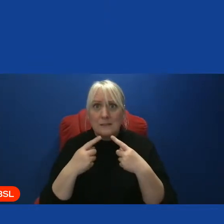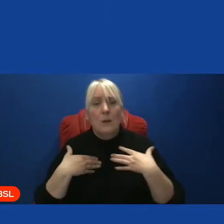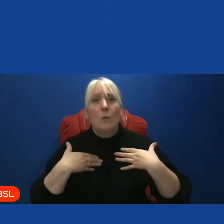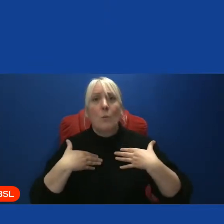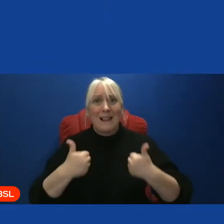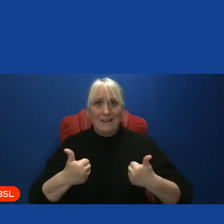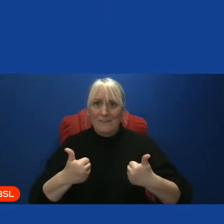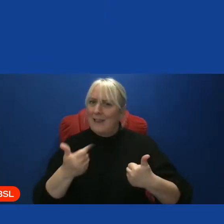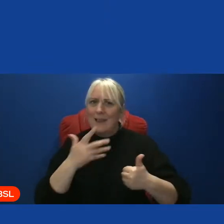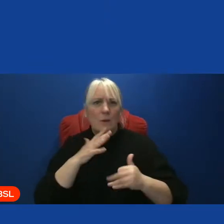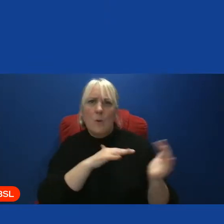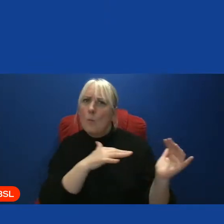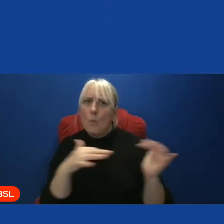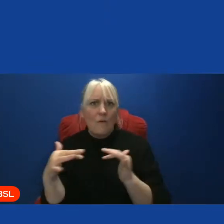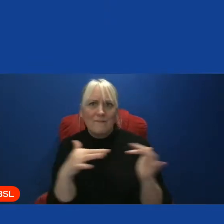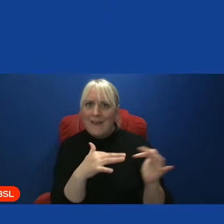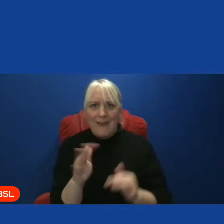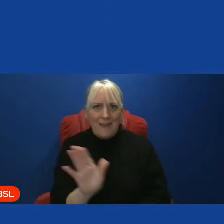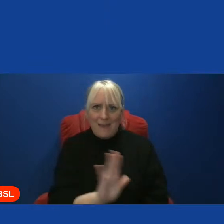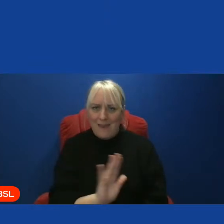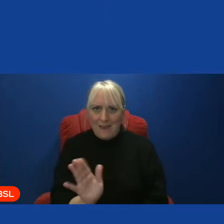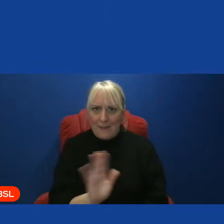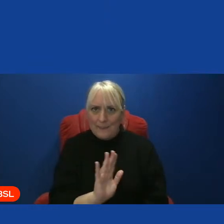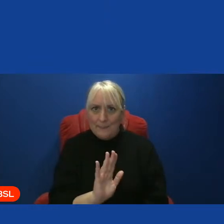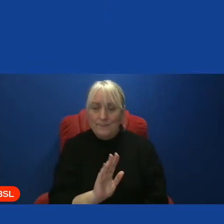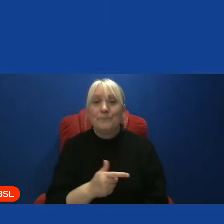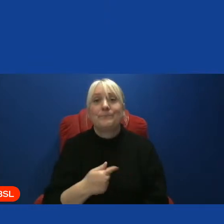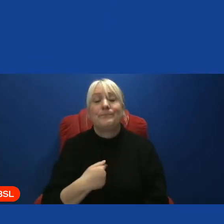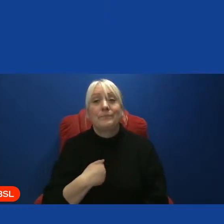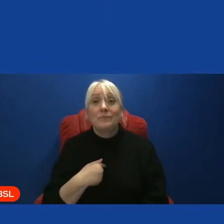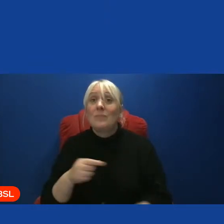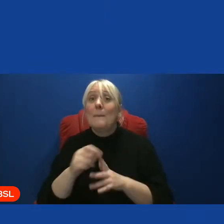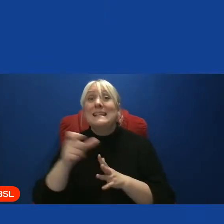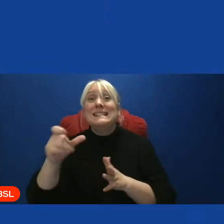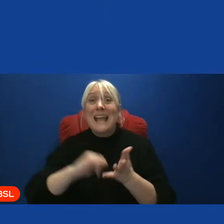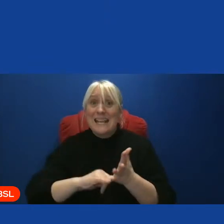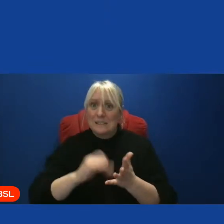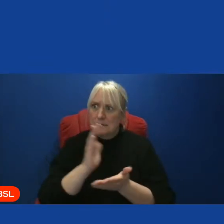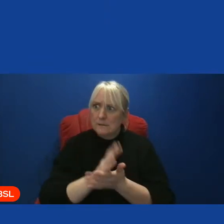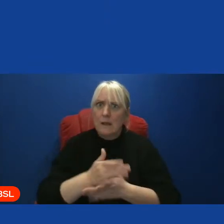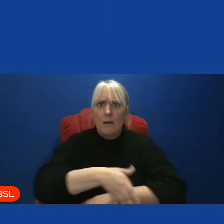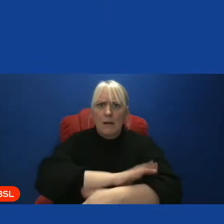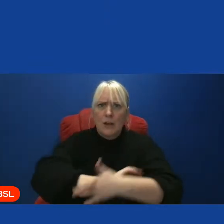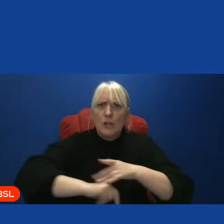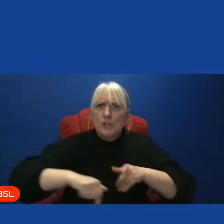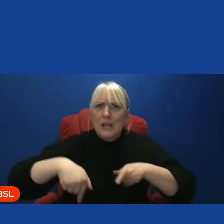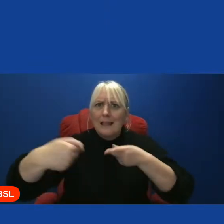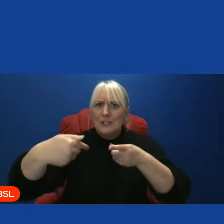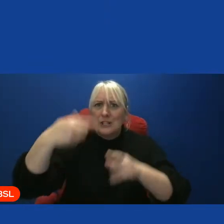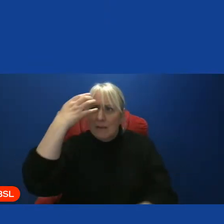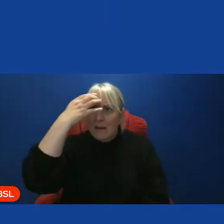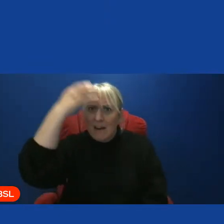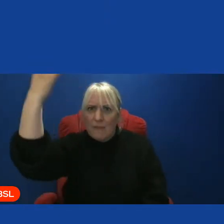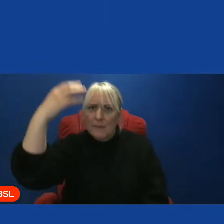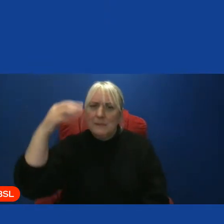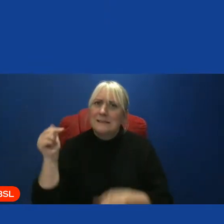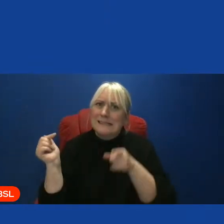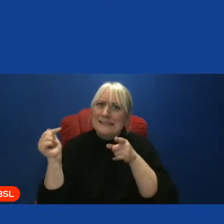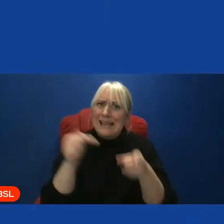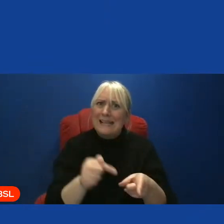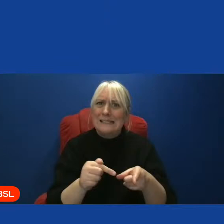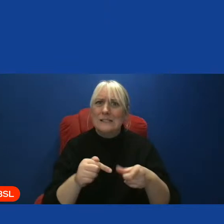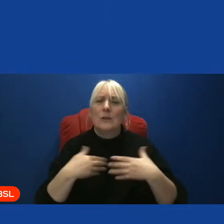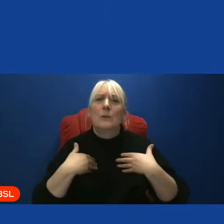thanking PCS, who are at the forefront of challenging the government's escalating attacks on the welfare state.